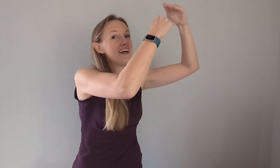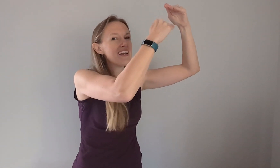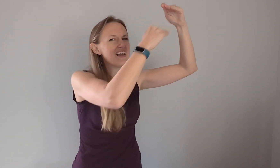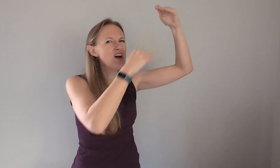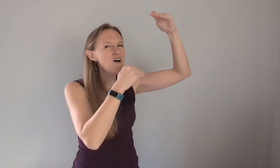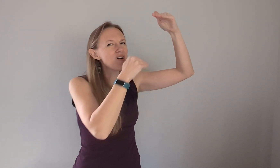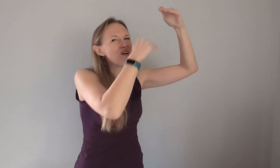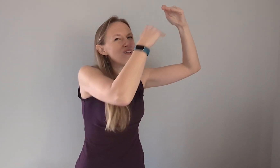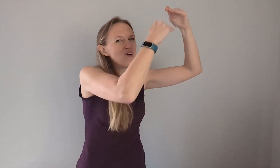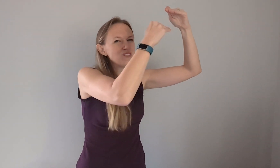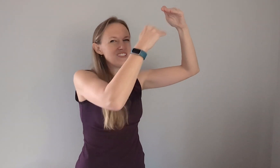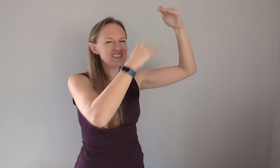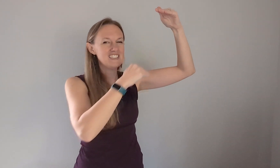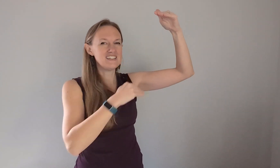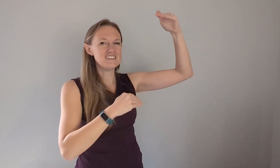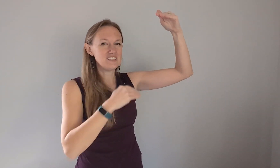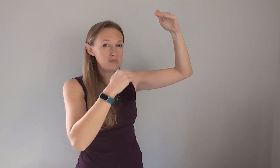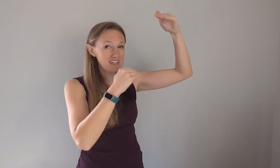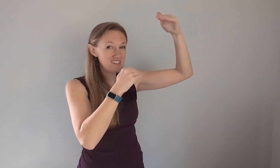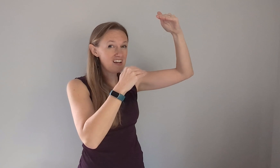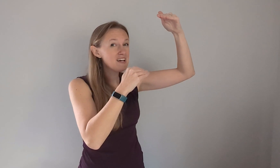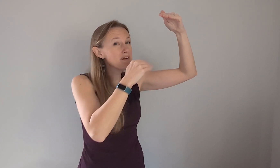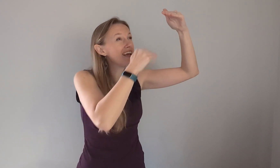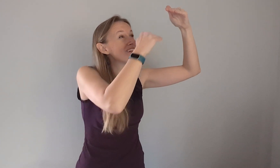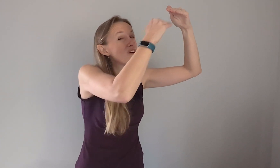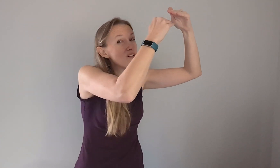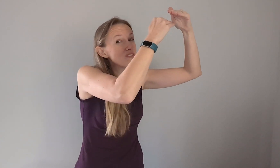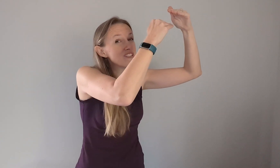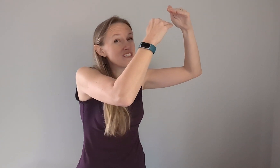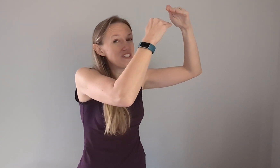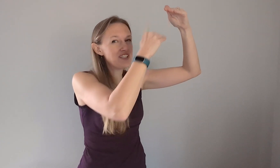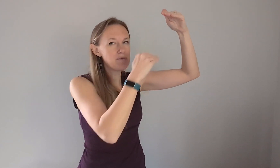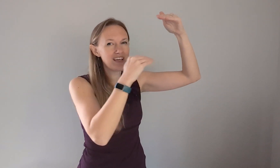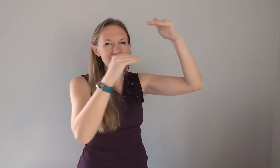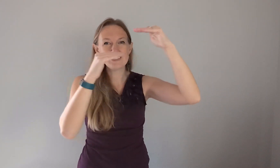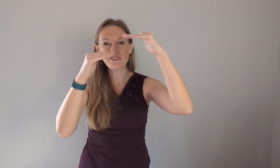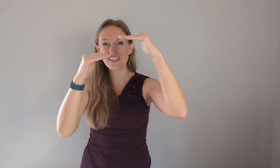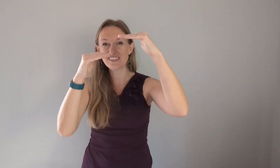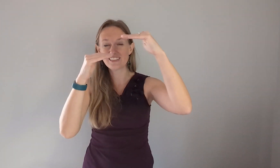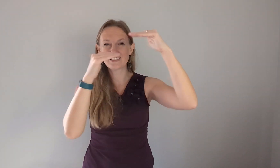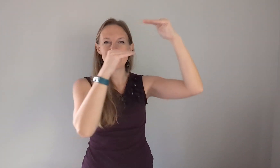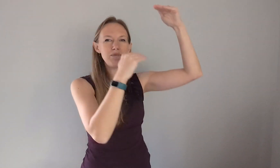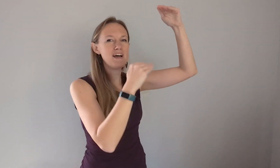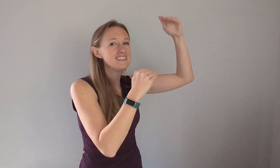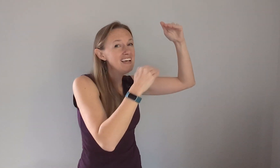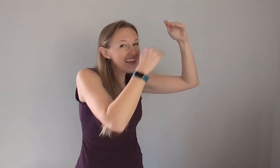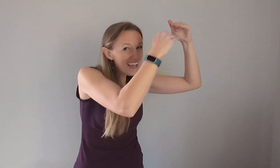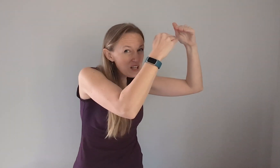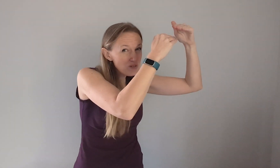way. Okay. Closer still. So you're bringing your non-dominant hand closer to your dominant hand. Your fingers are slightly bent. Okay,